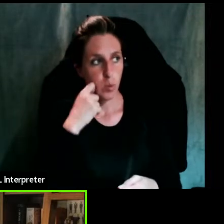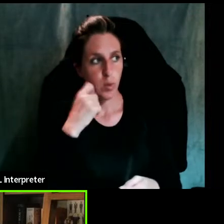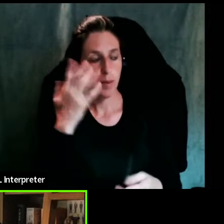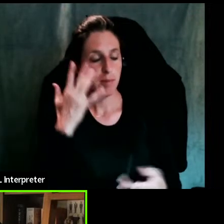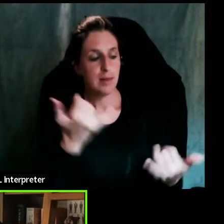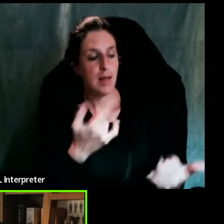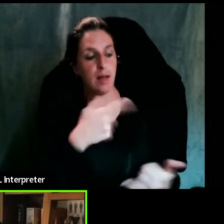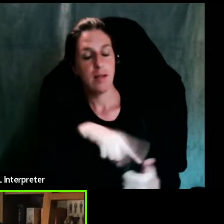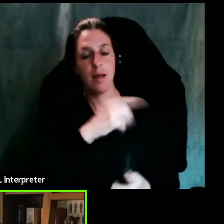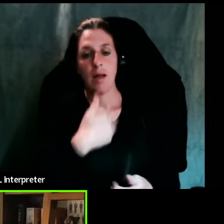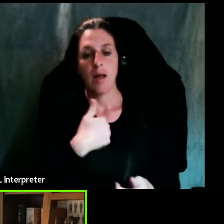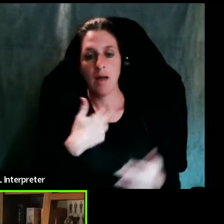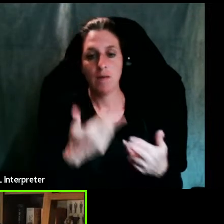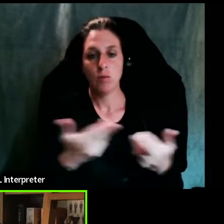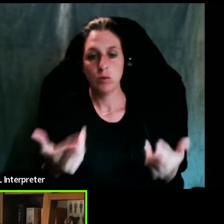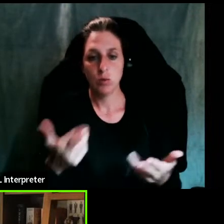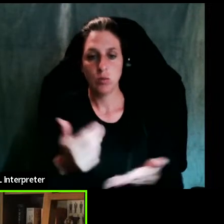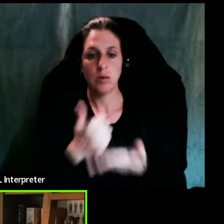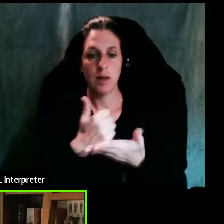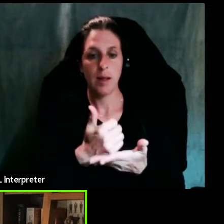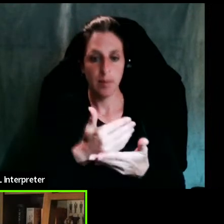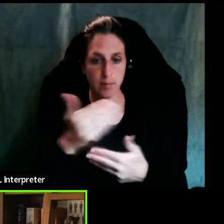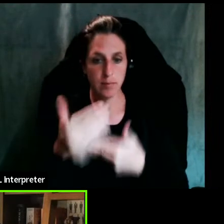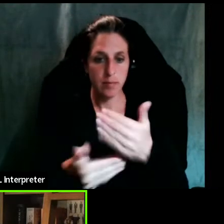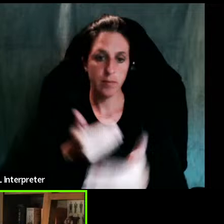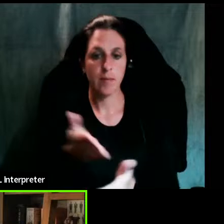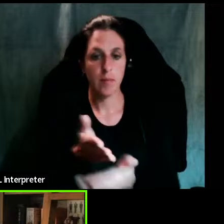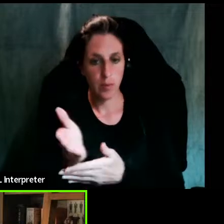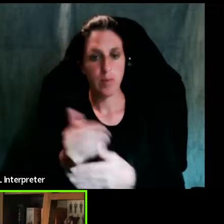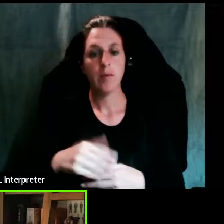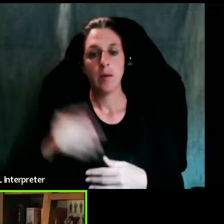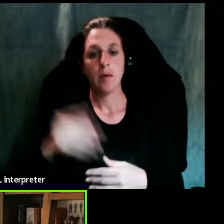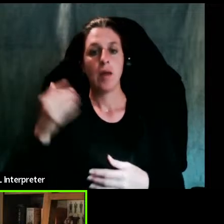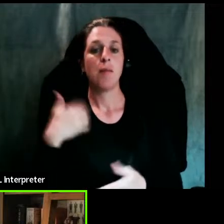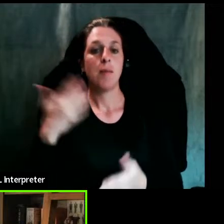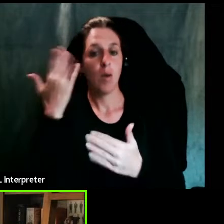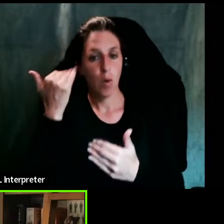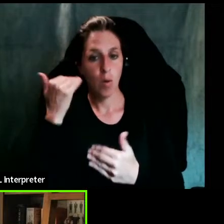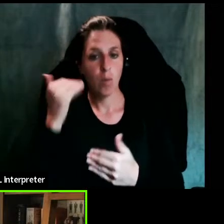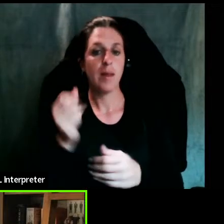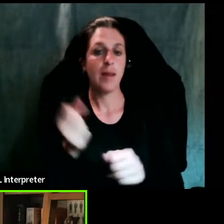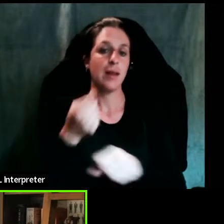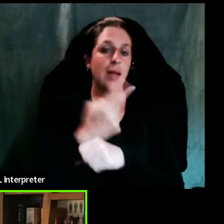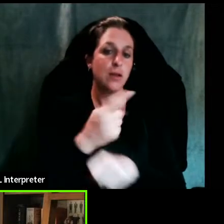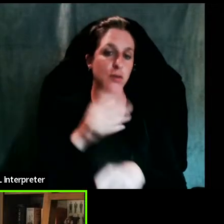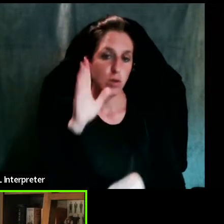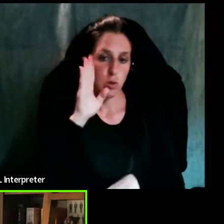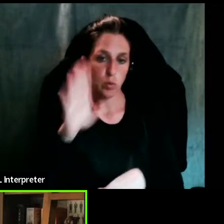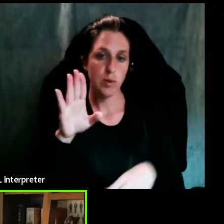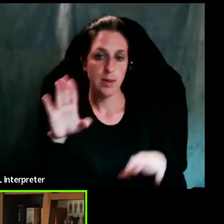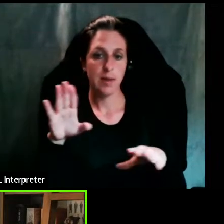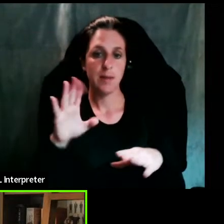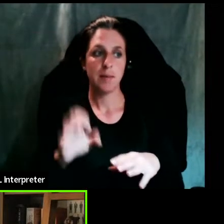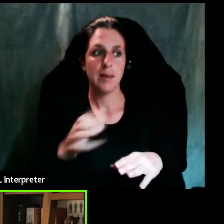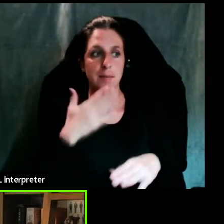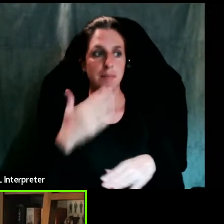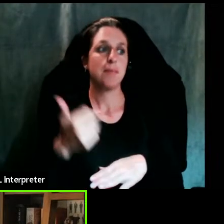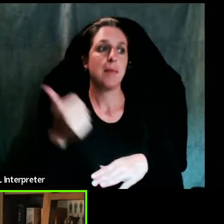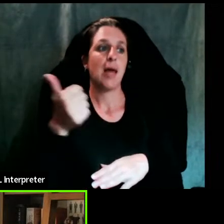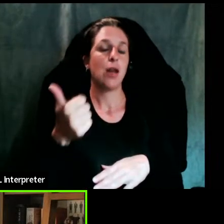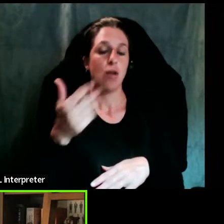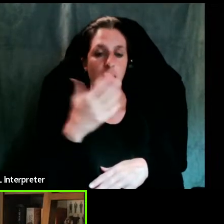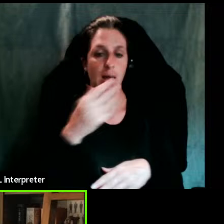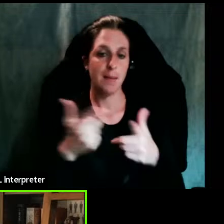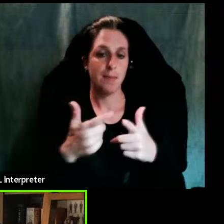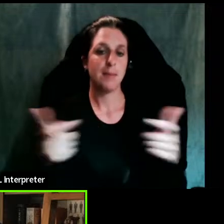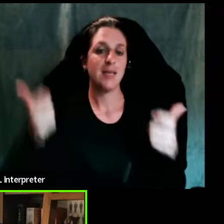to further that along. Our hope is that next year it will be an even better, bigger production